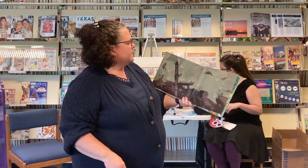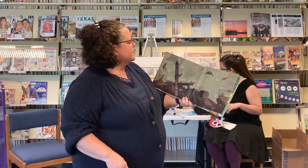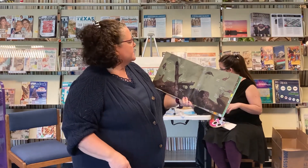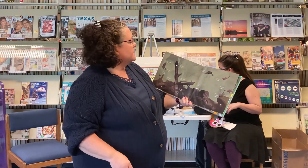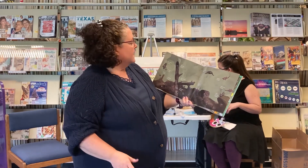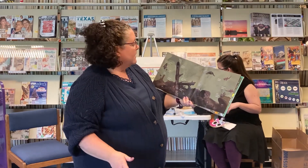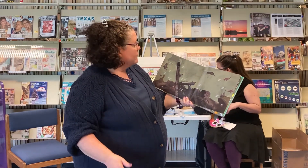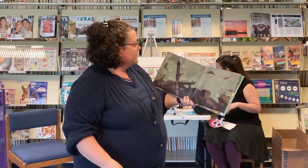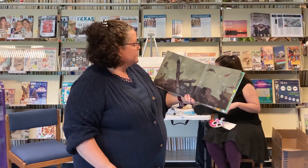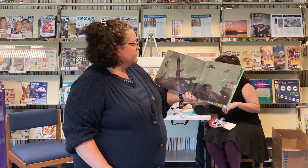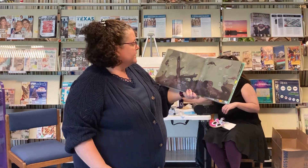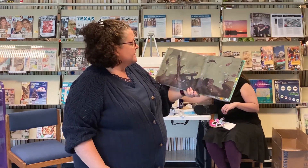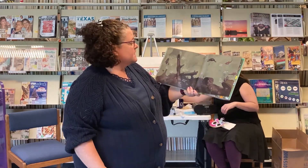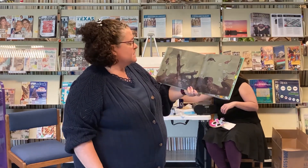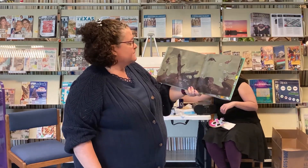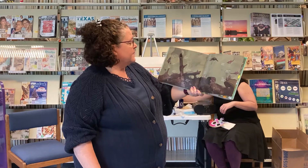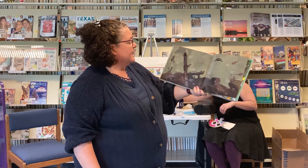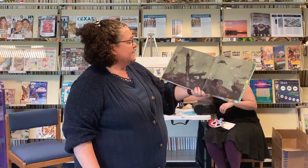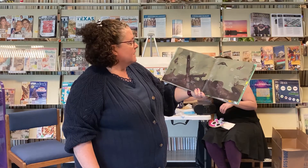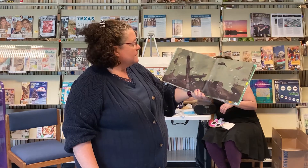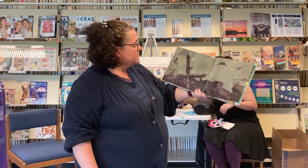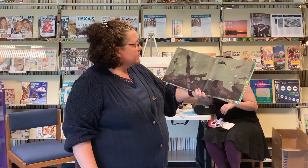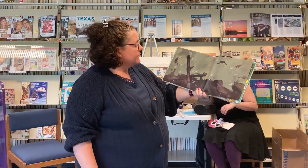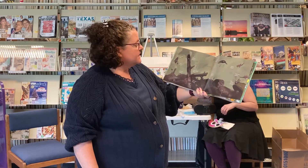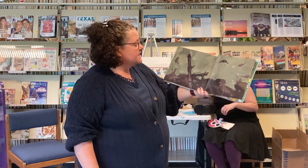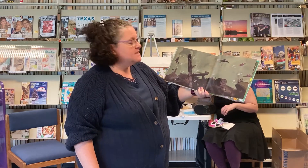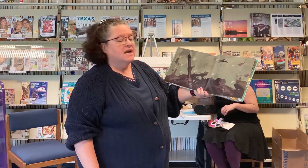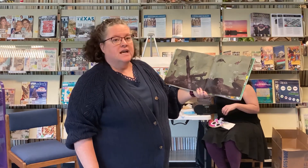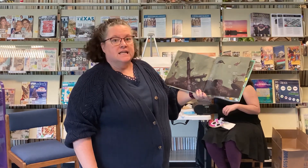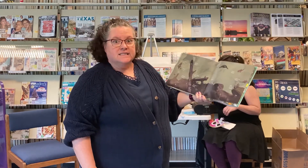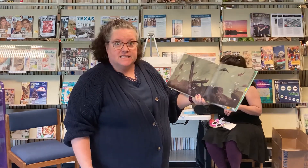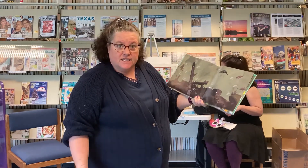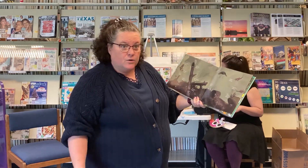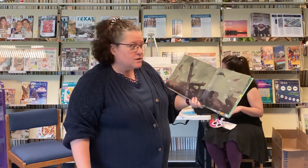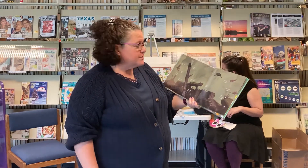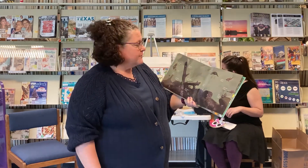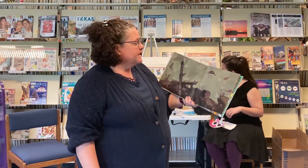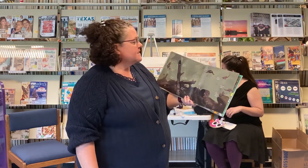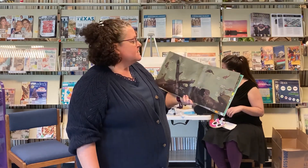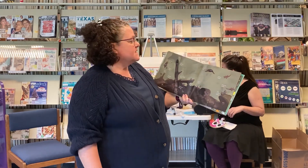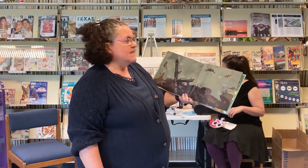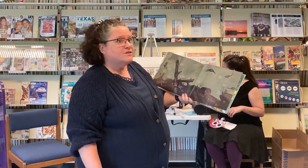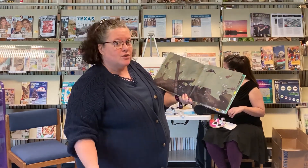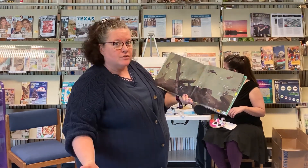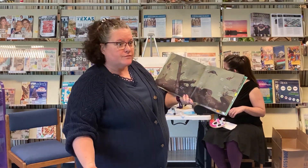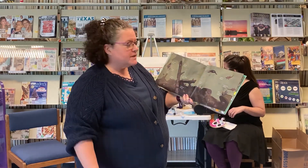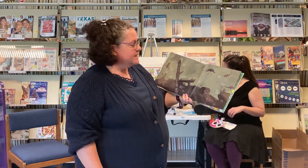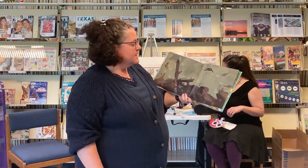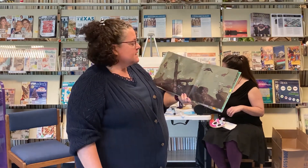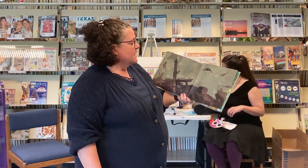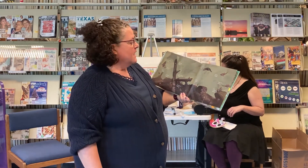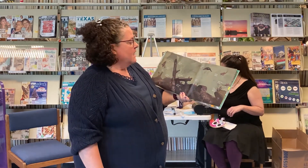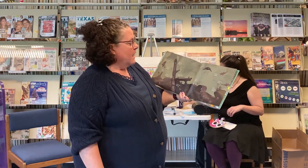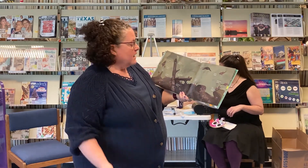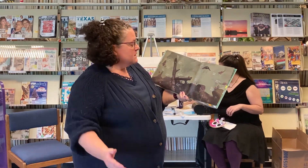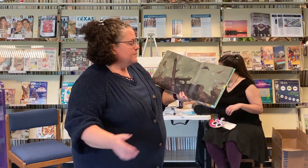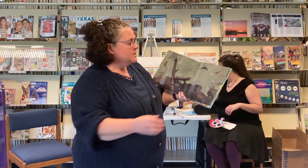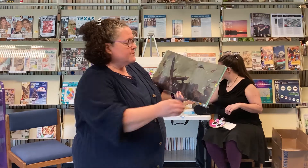freezes, clownfish freezes, spiny lobster freezes, seahorse freezes, sea turtle freezes, octopus